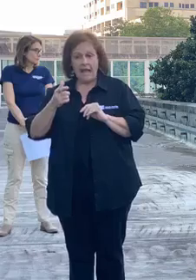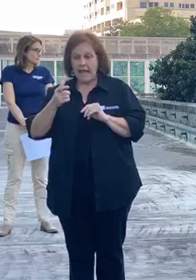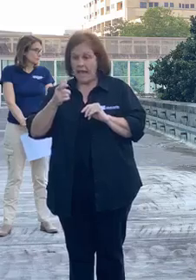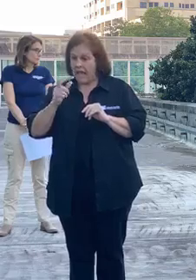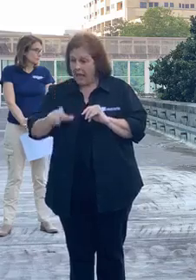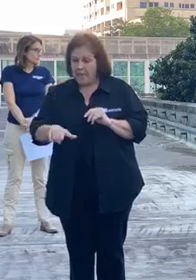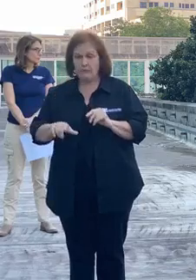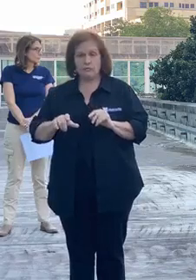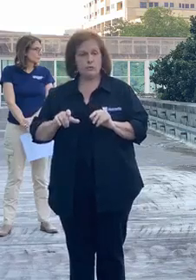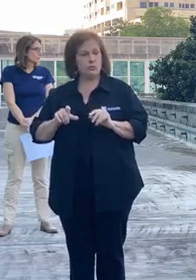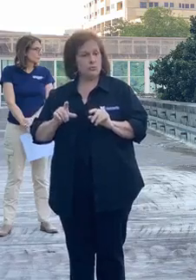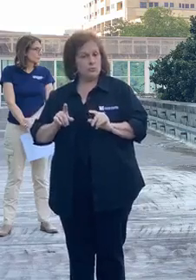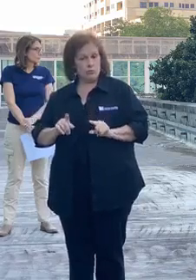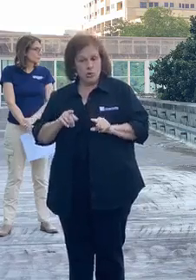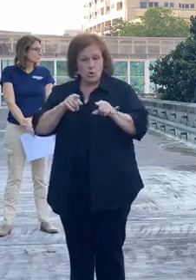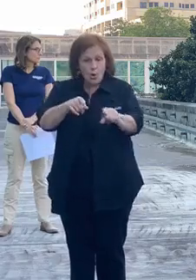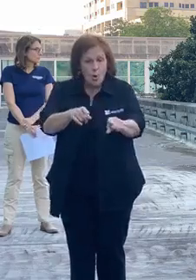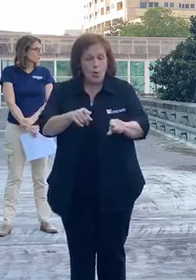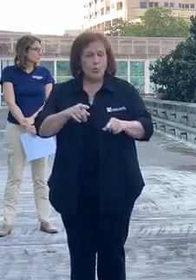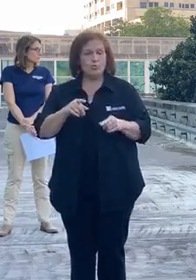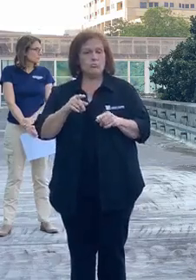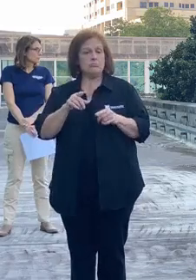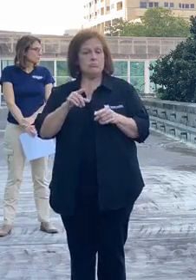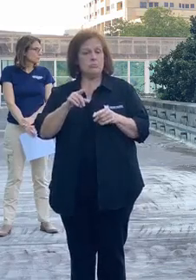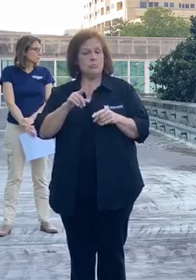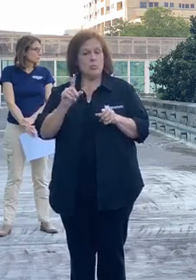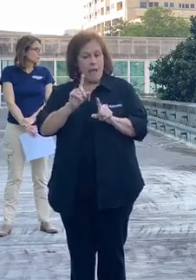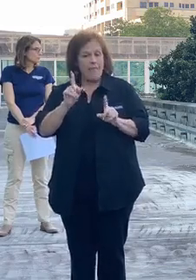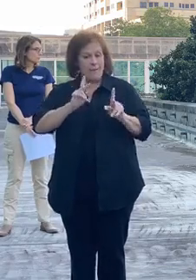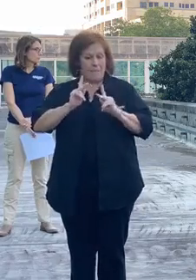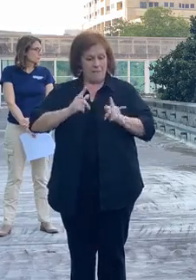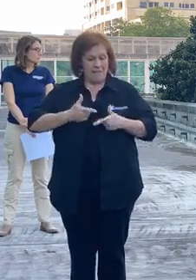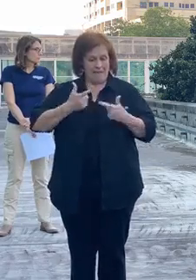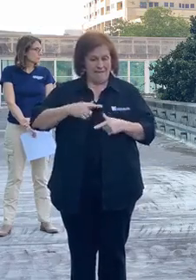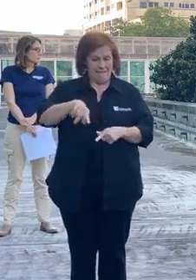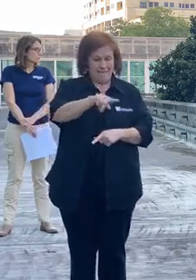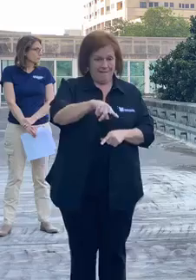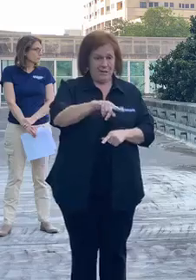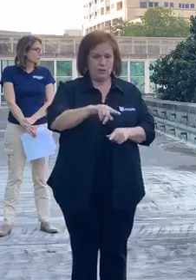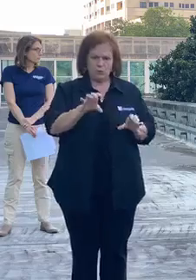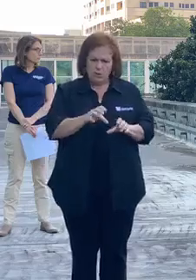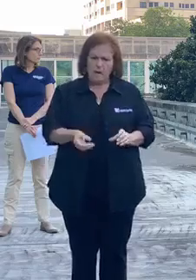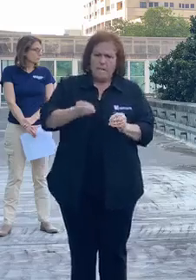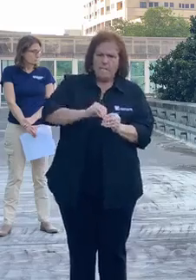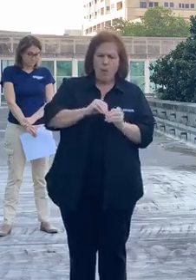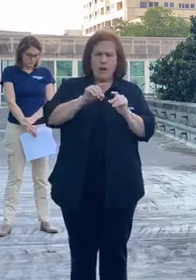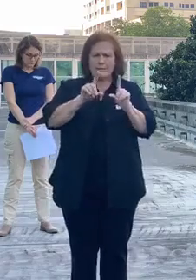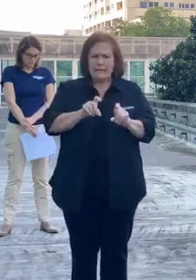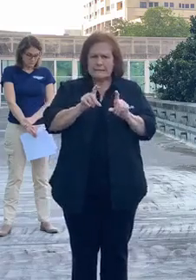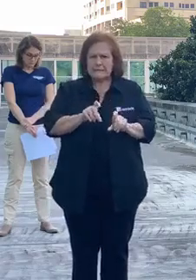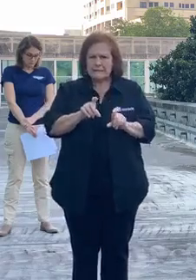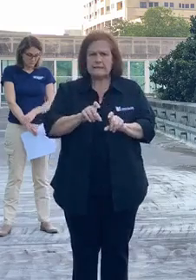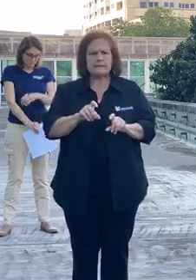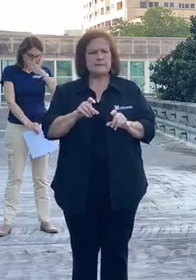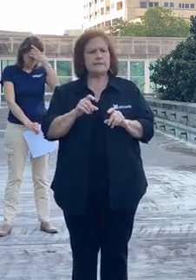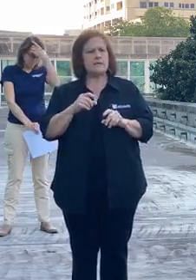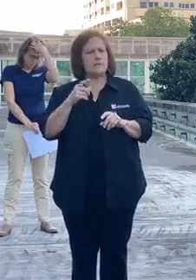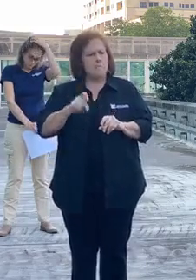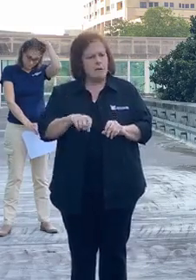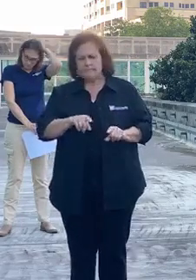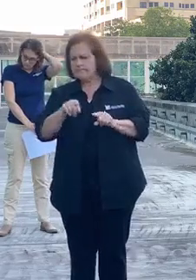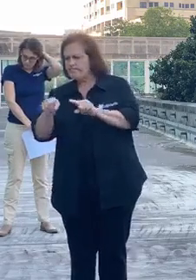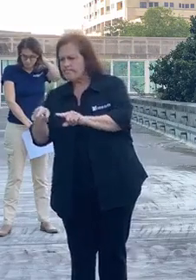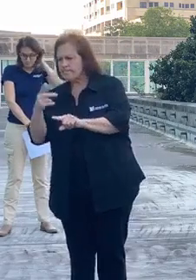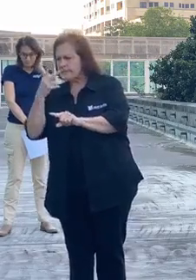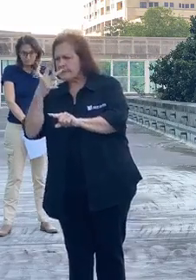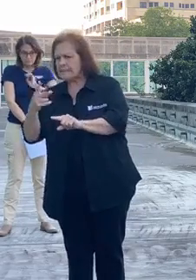our people are as it relates to doing more testing, again, being more intentional about where we go,